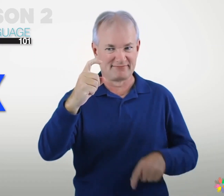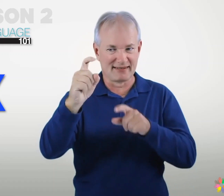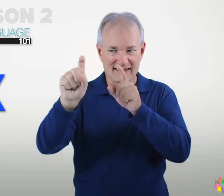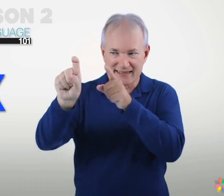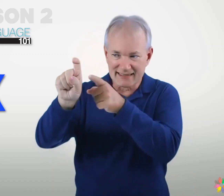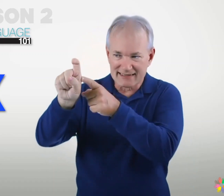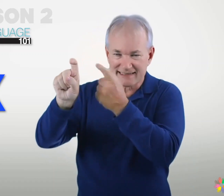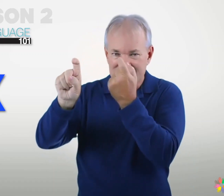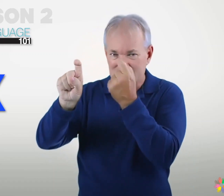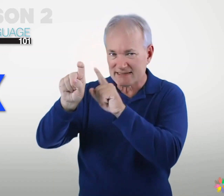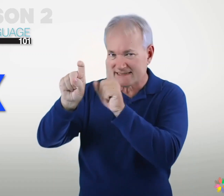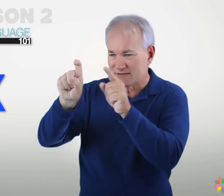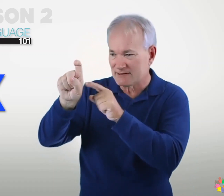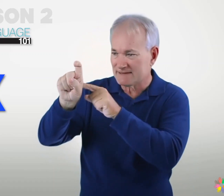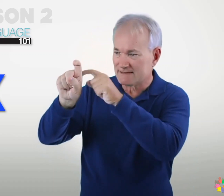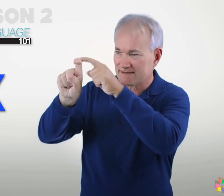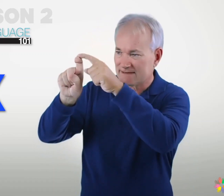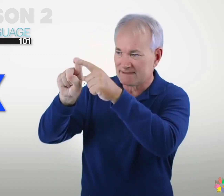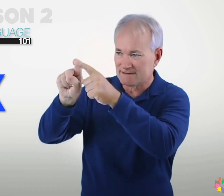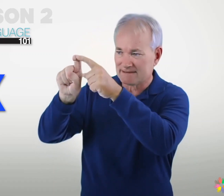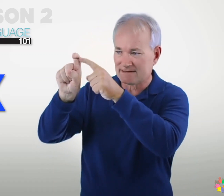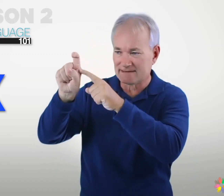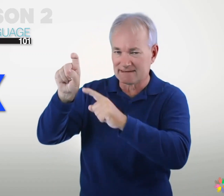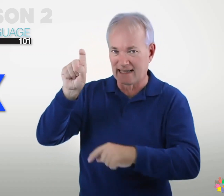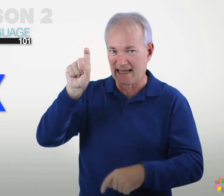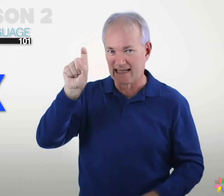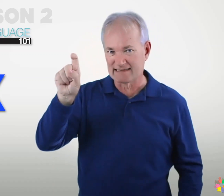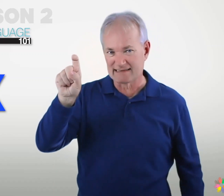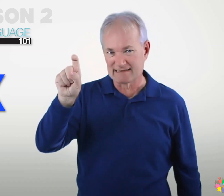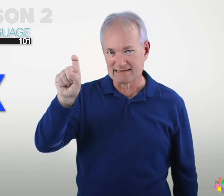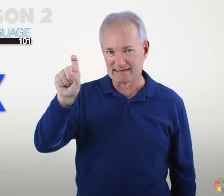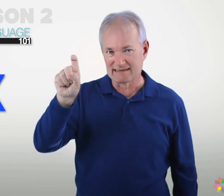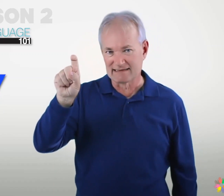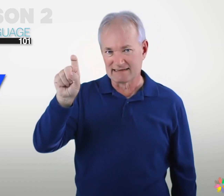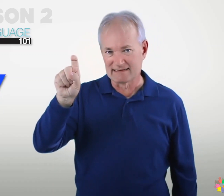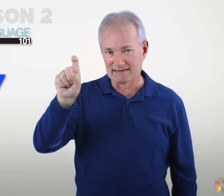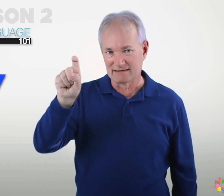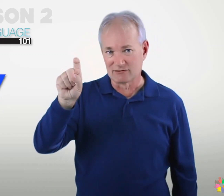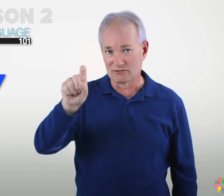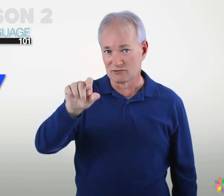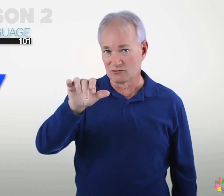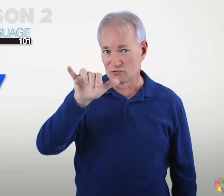X. Looks like a hook. That's a little different. X.